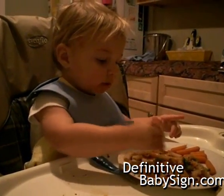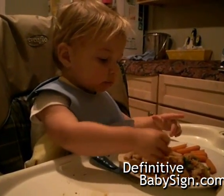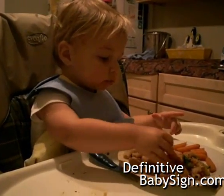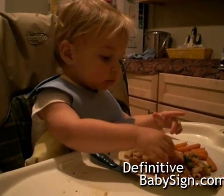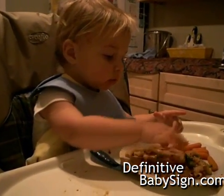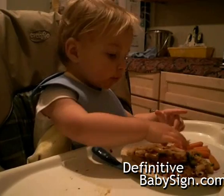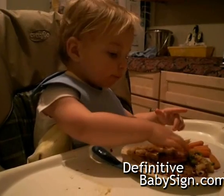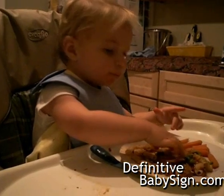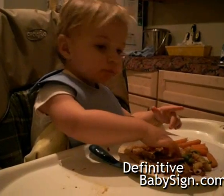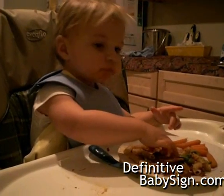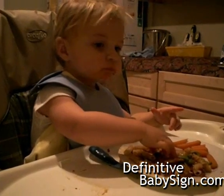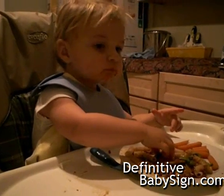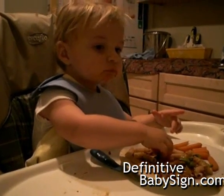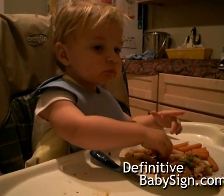Do you remember what kind of cheese?